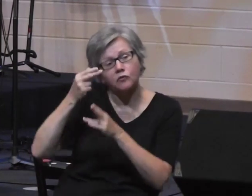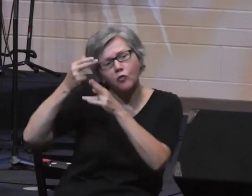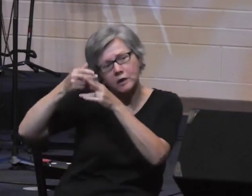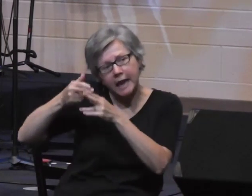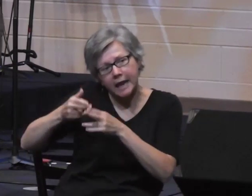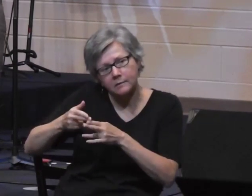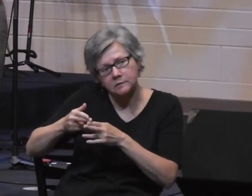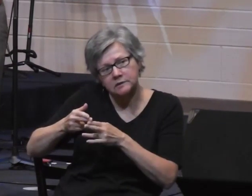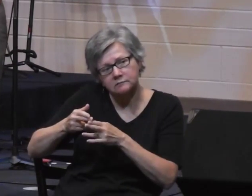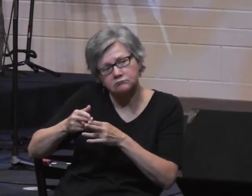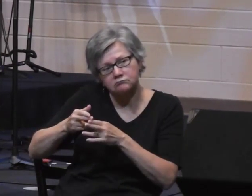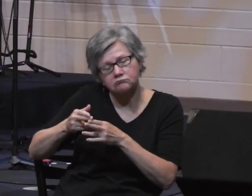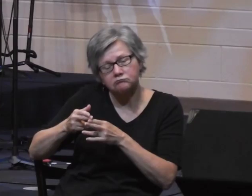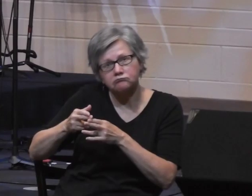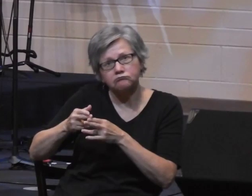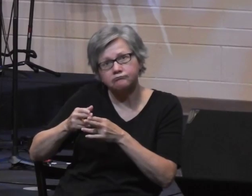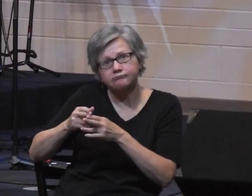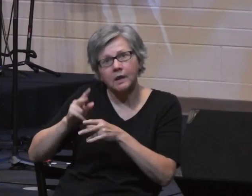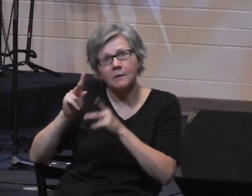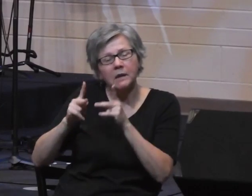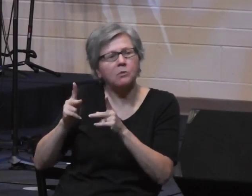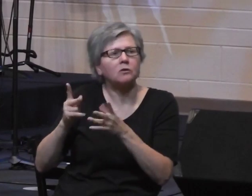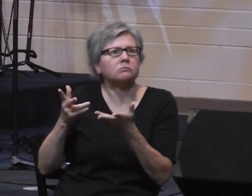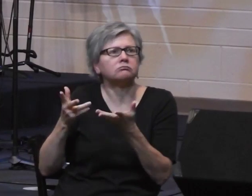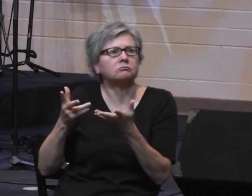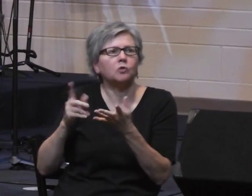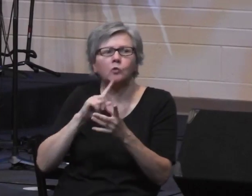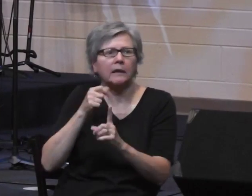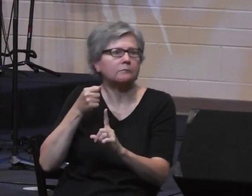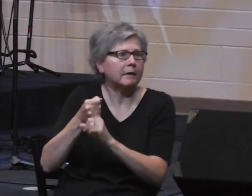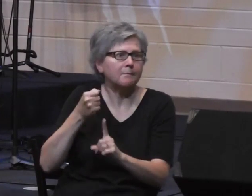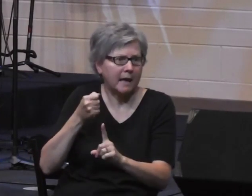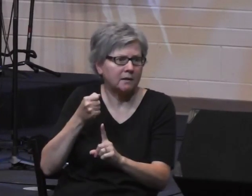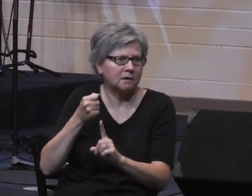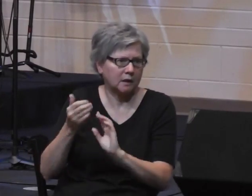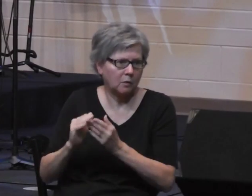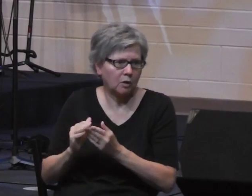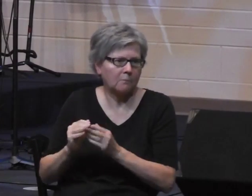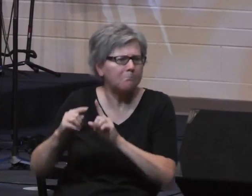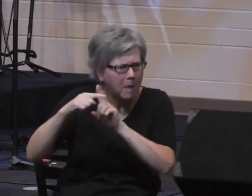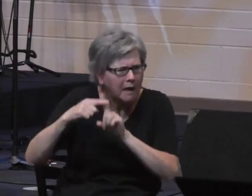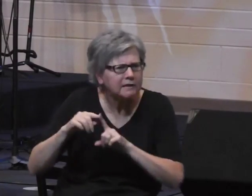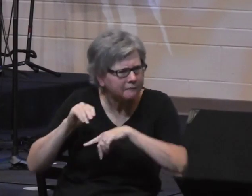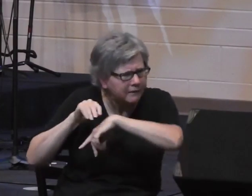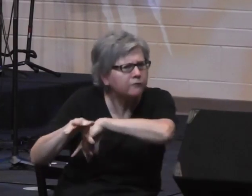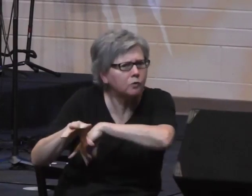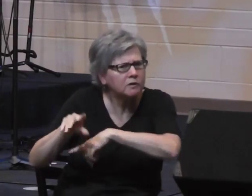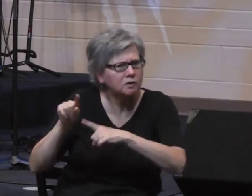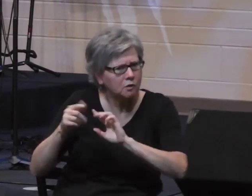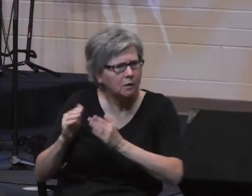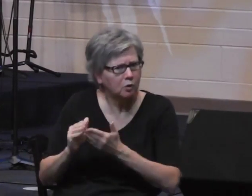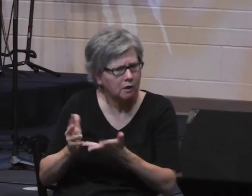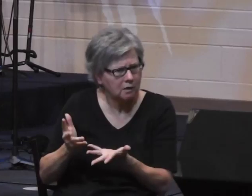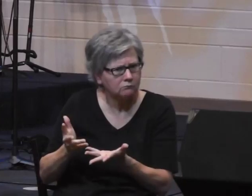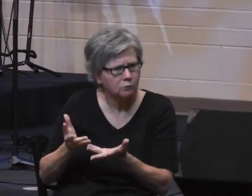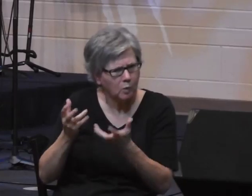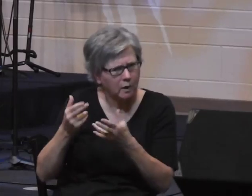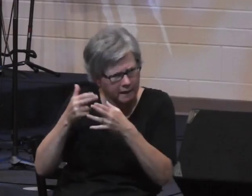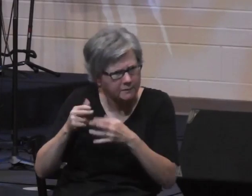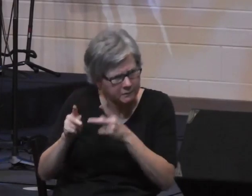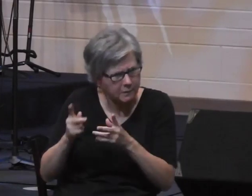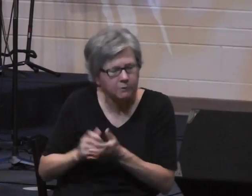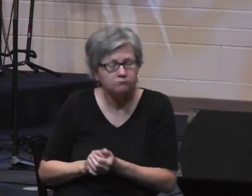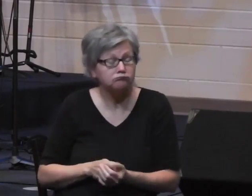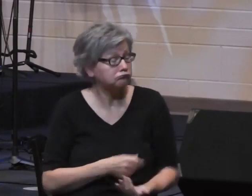from the community who have just been making an impact, who have been doing good, who have been positively influencing the community of